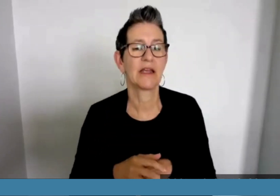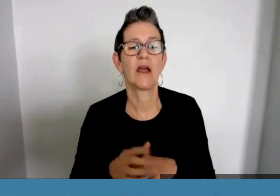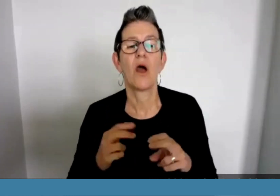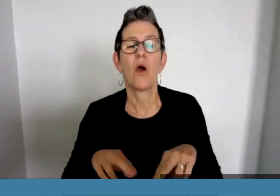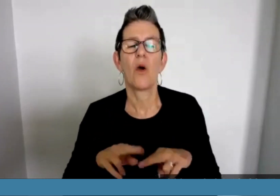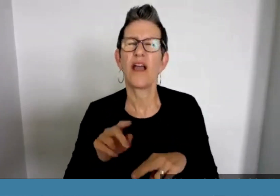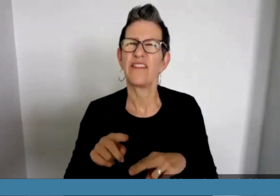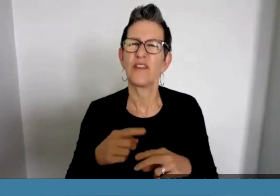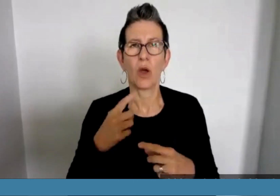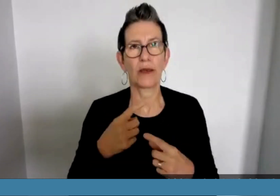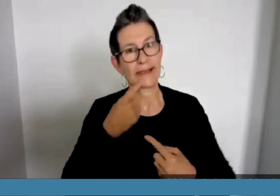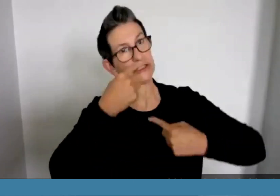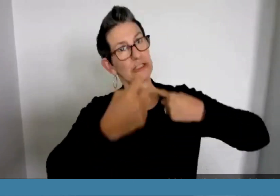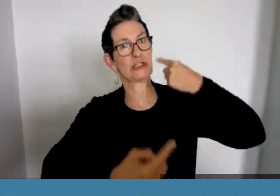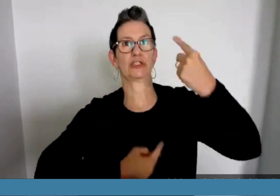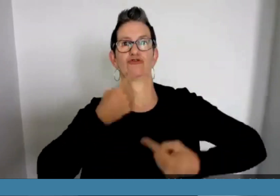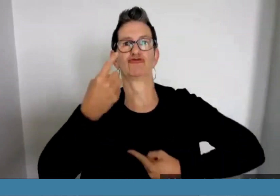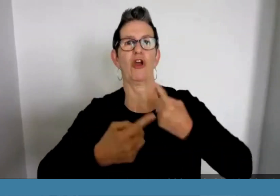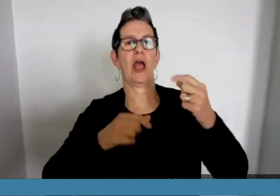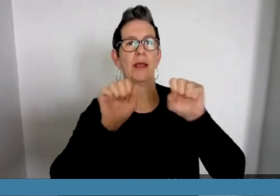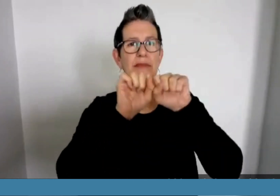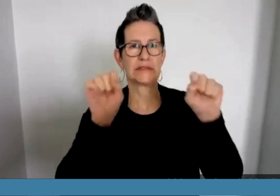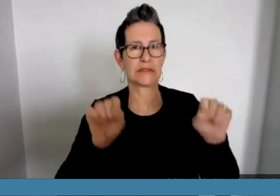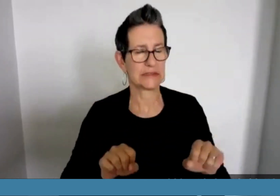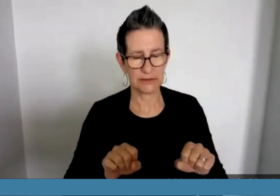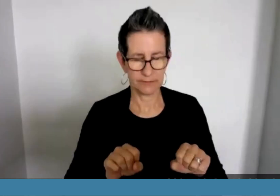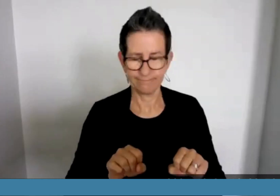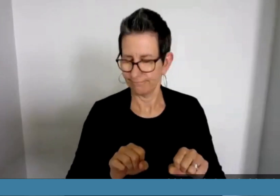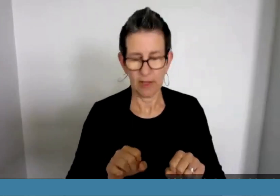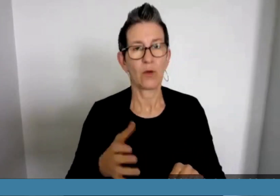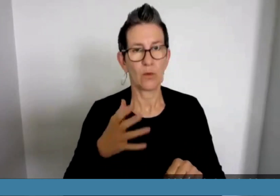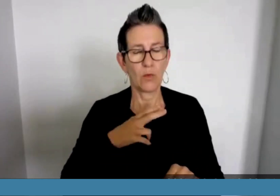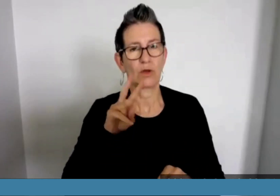showing how your project can transform systems.